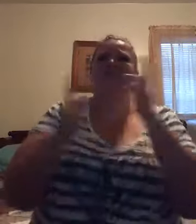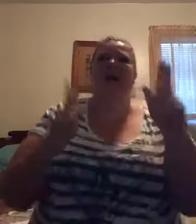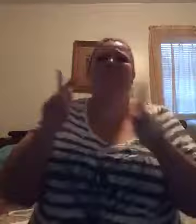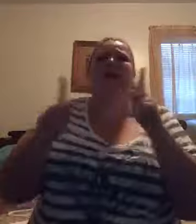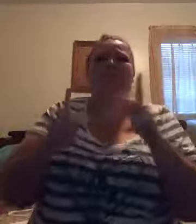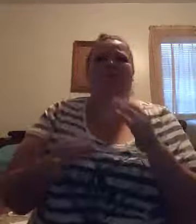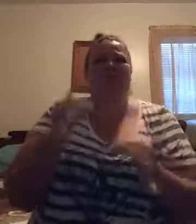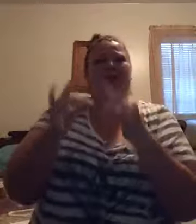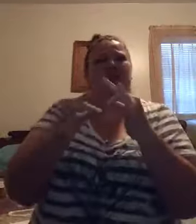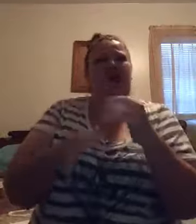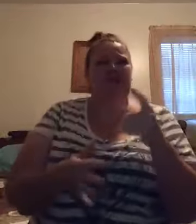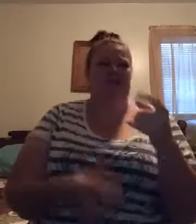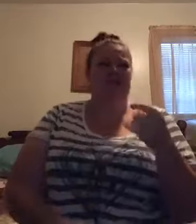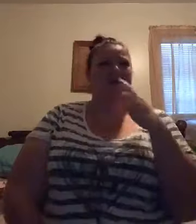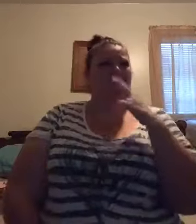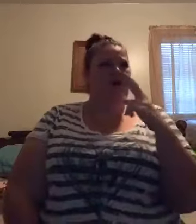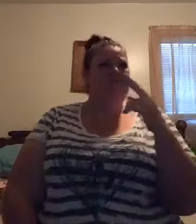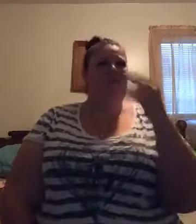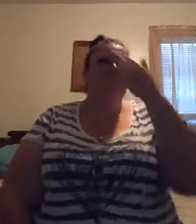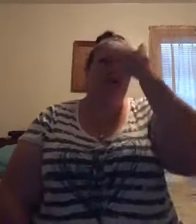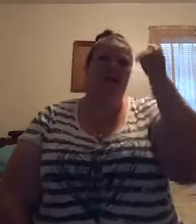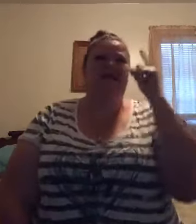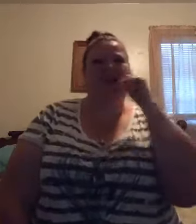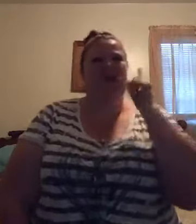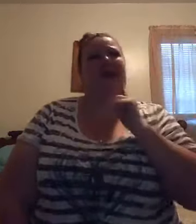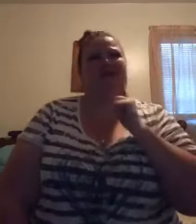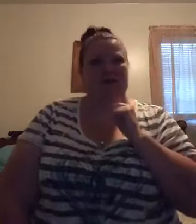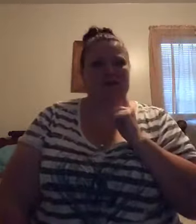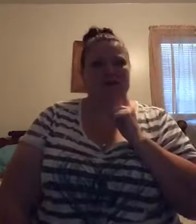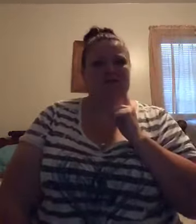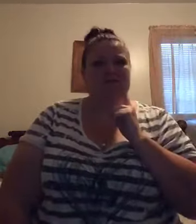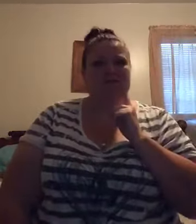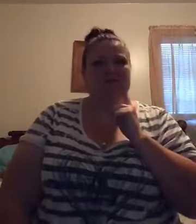without people judging because they're deaf.